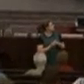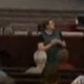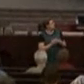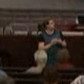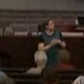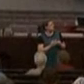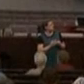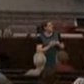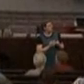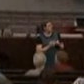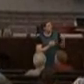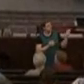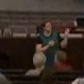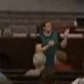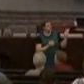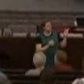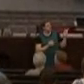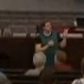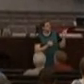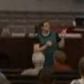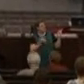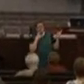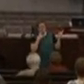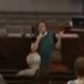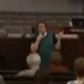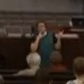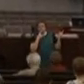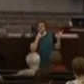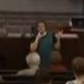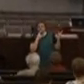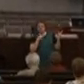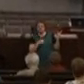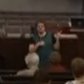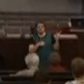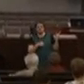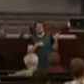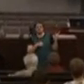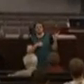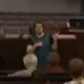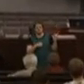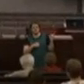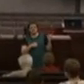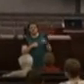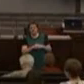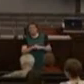What did I say? Oh, I'm sorry. It's been a long day.